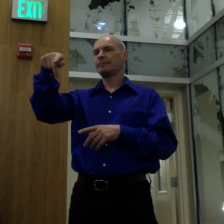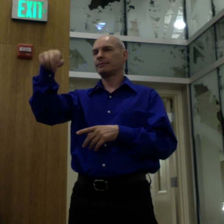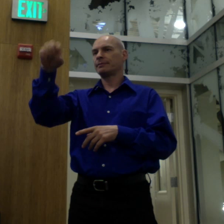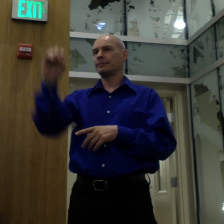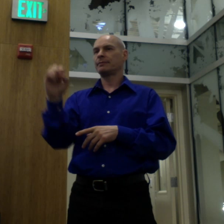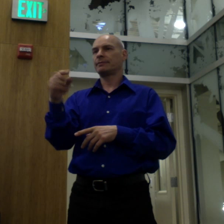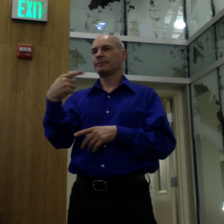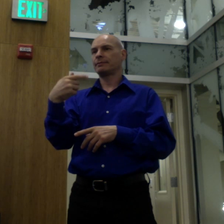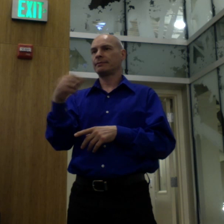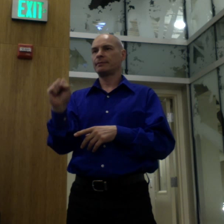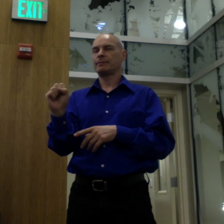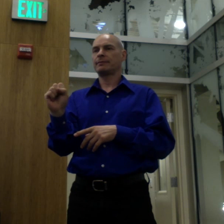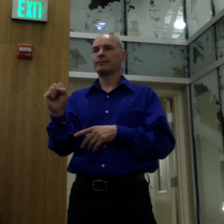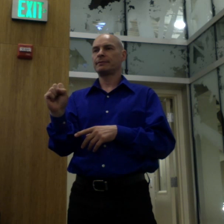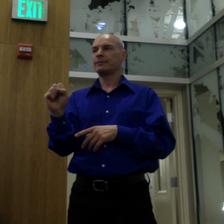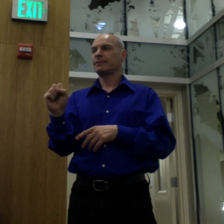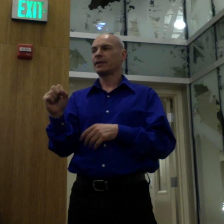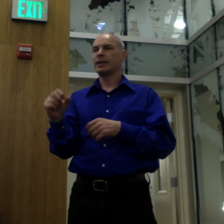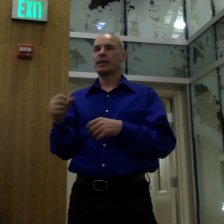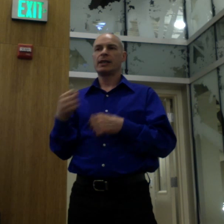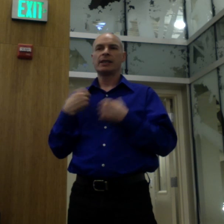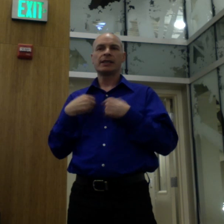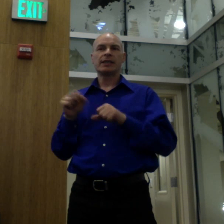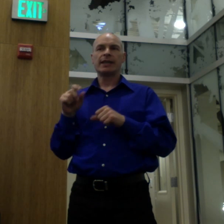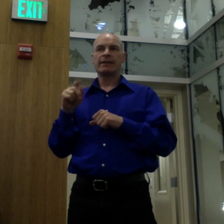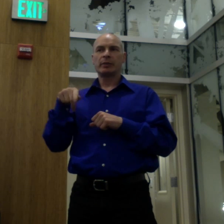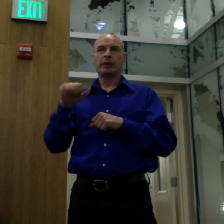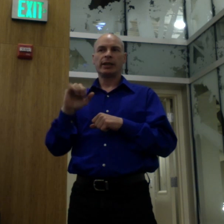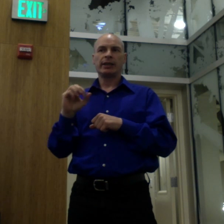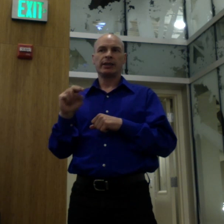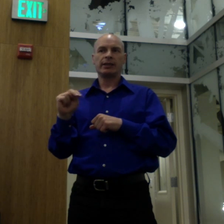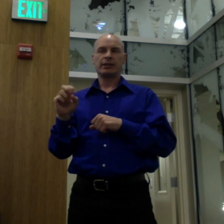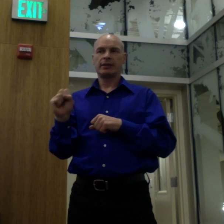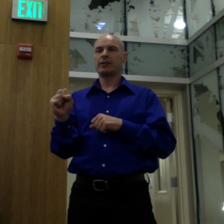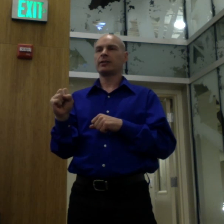These guys. Safety pins. Playing cards.